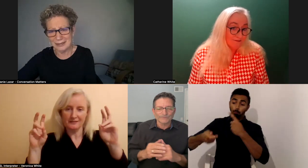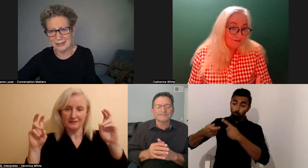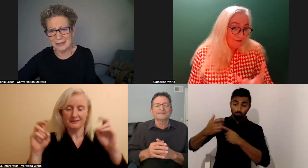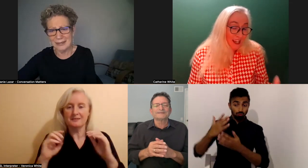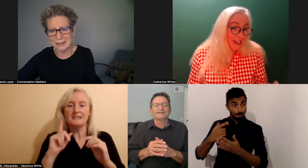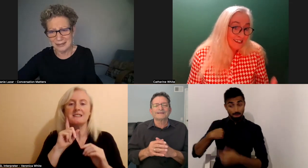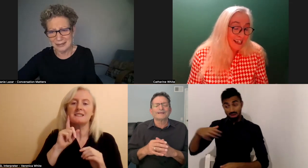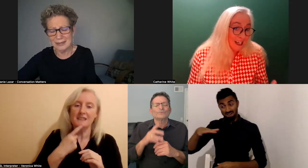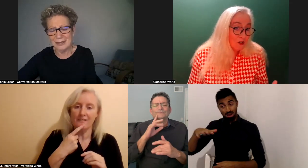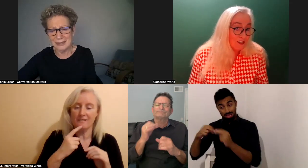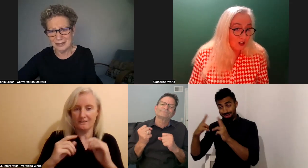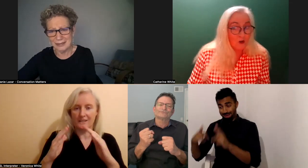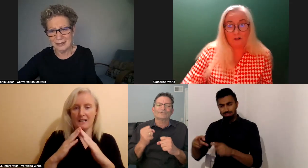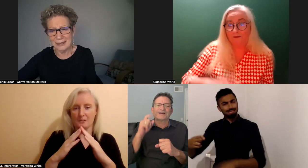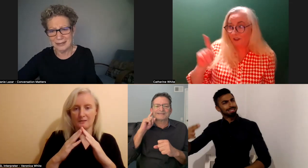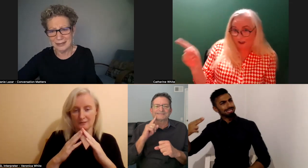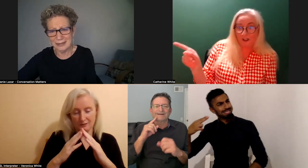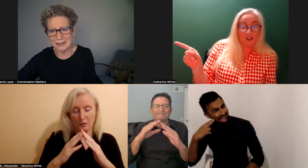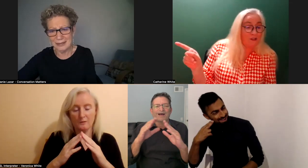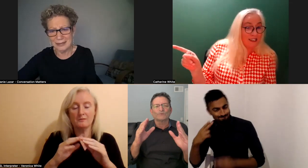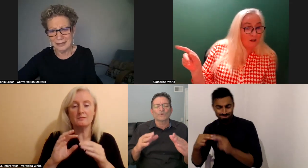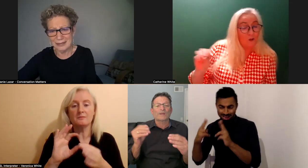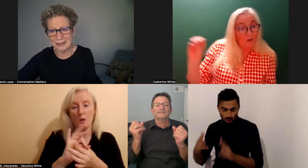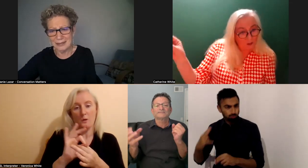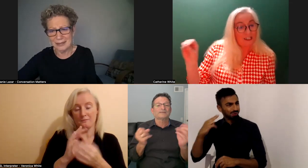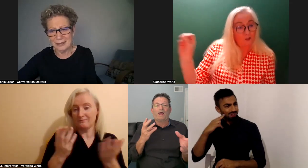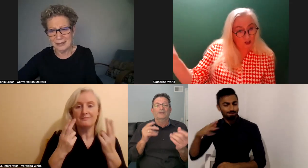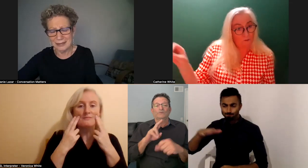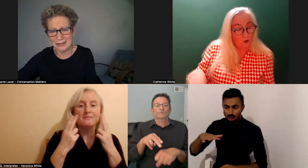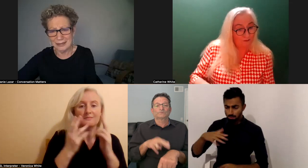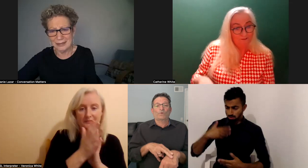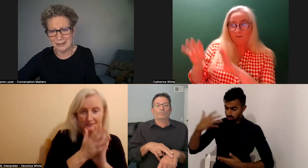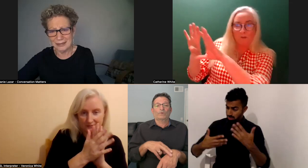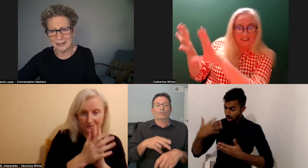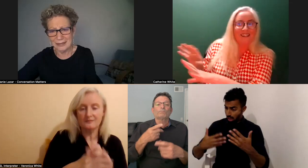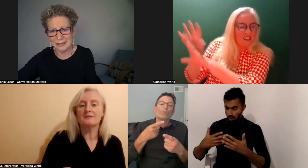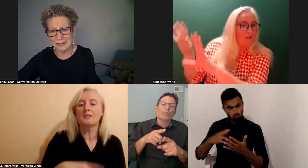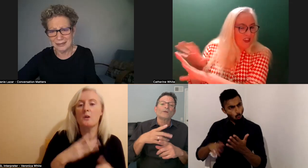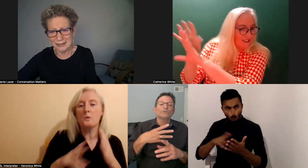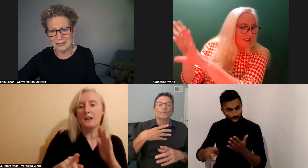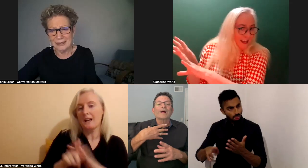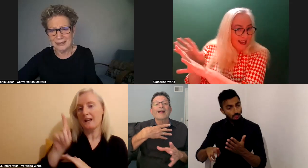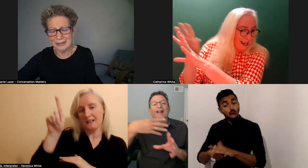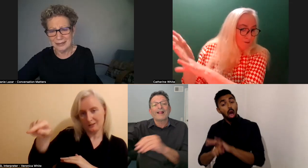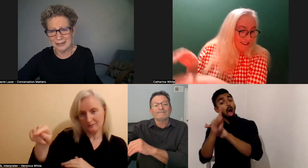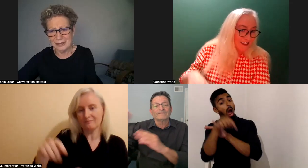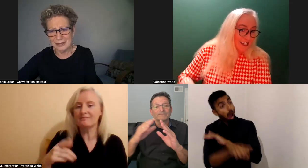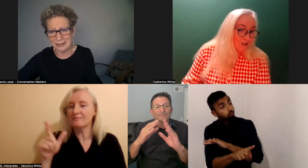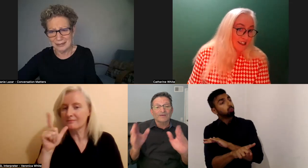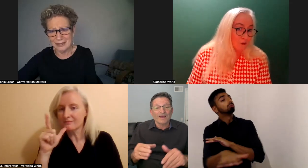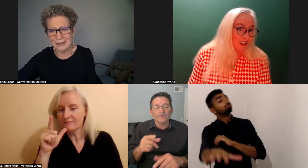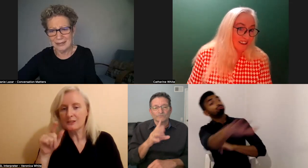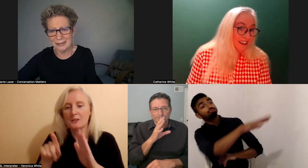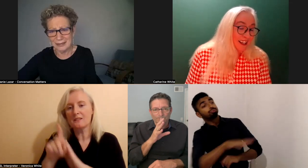household, and sign language was the norm. You just went out. When you went out, you spoke. But then different things happened in